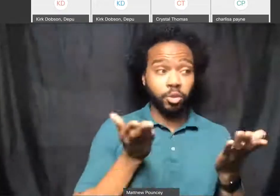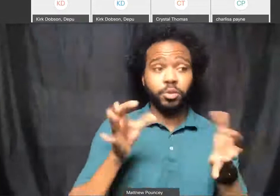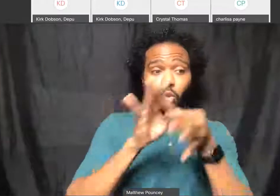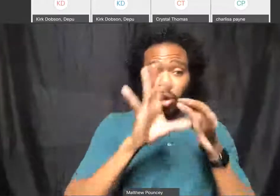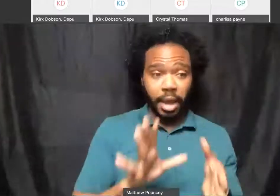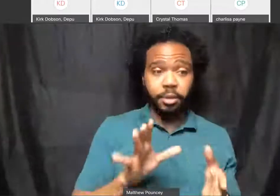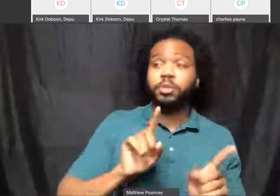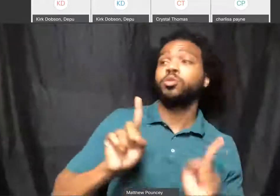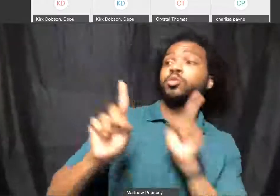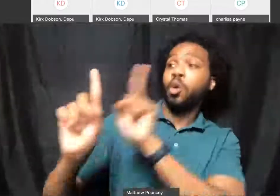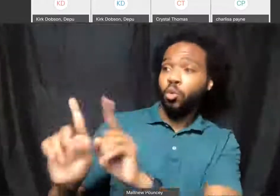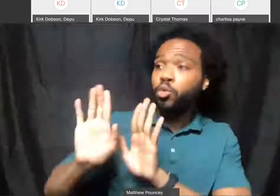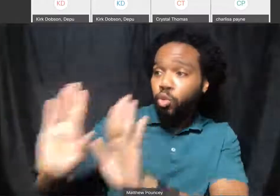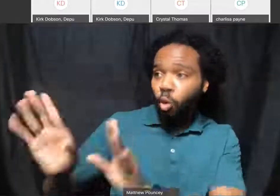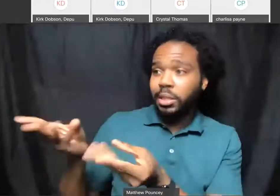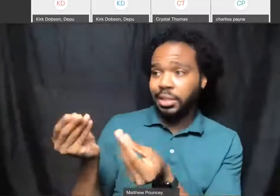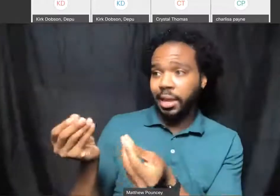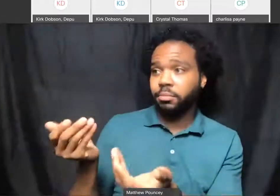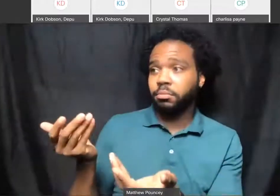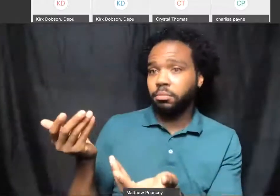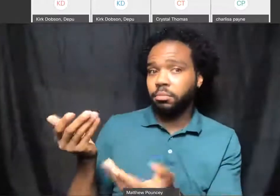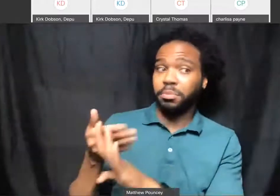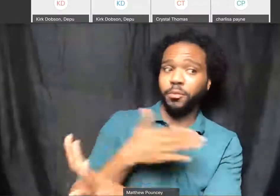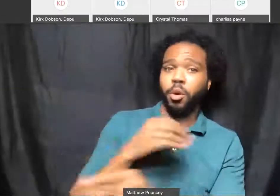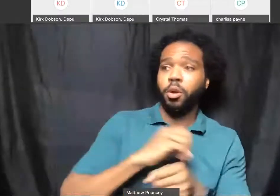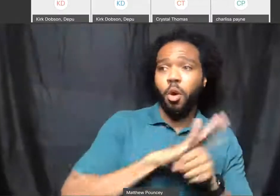sites pre-COVID all the time.